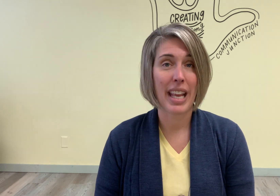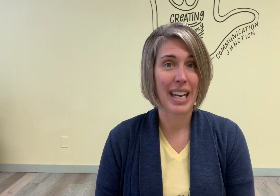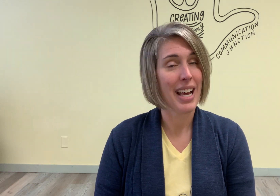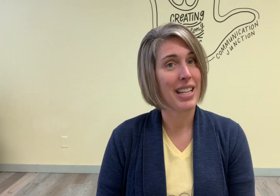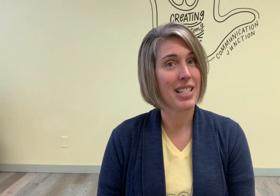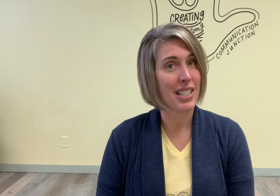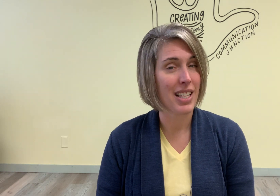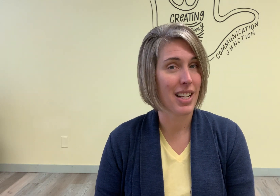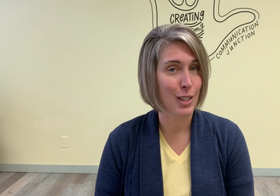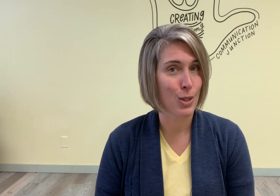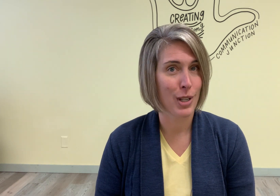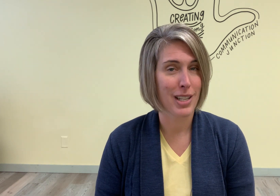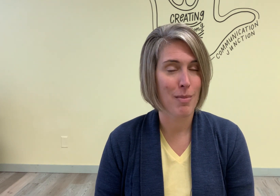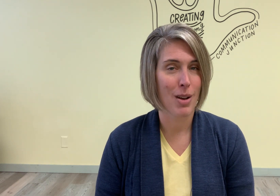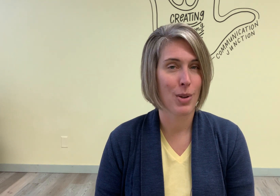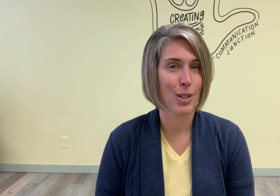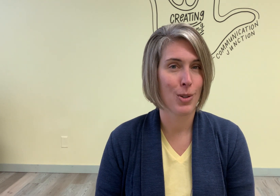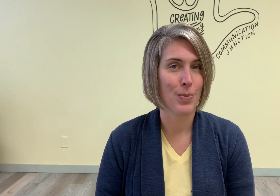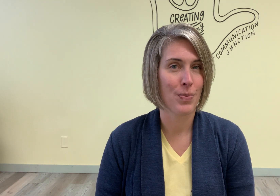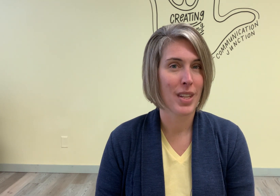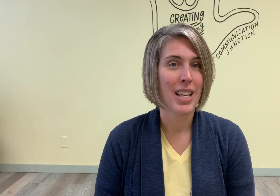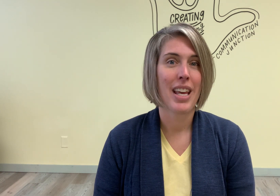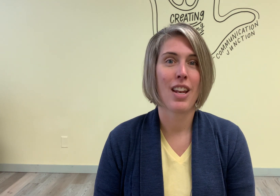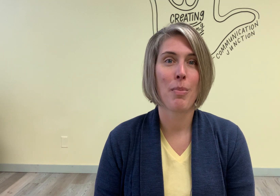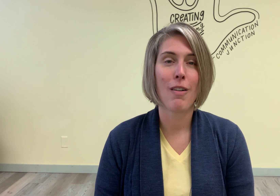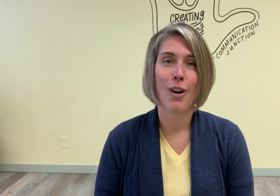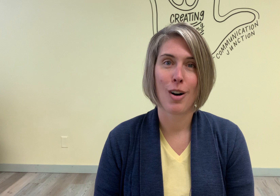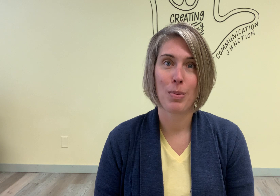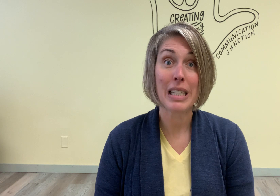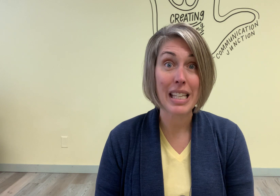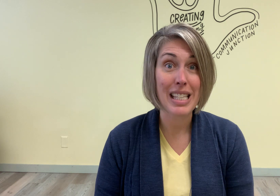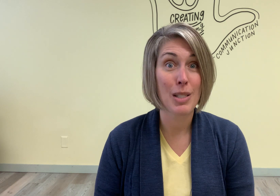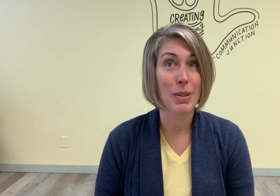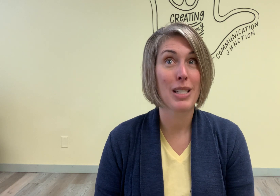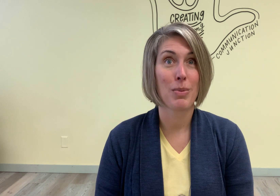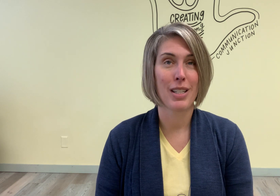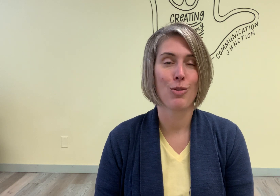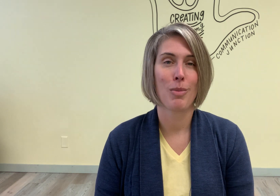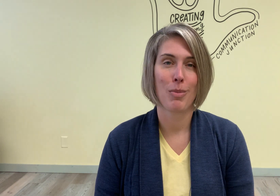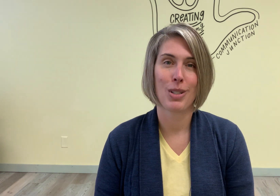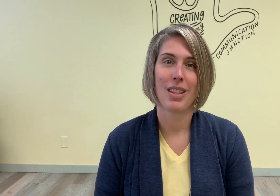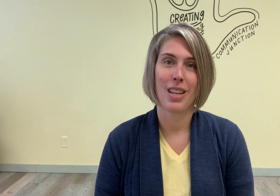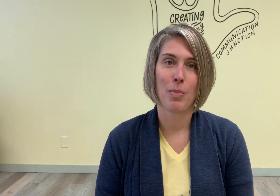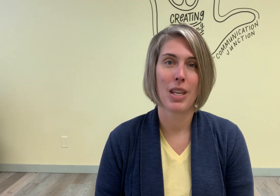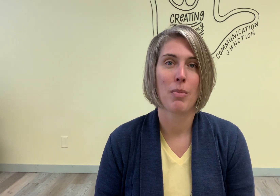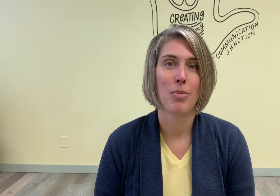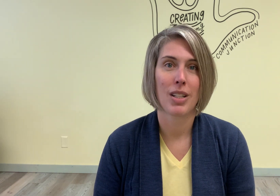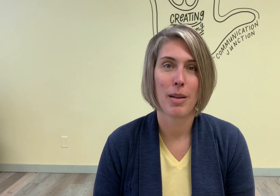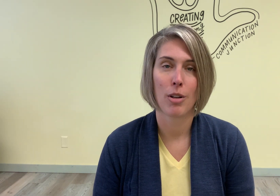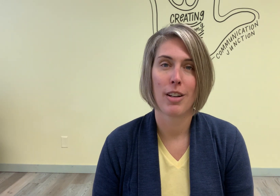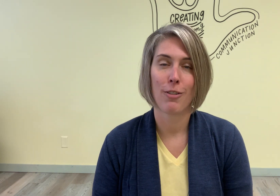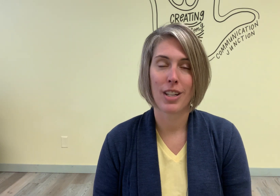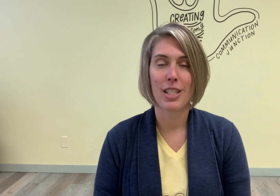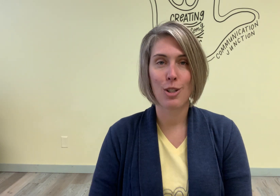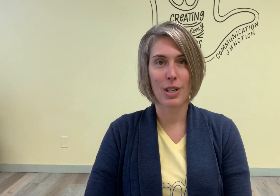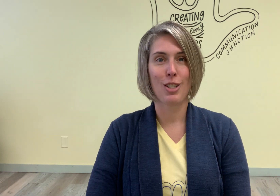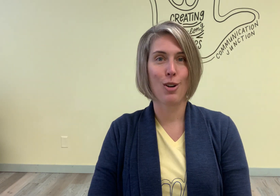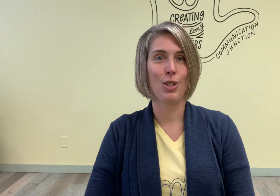add it into the next story time that we do. And above all, please, please, please remember to thank Pekin Public Library for continuing to host Sign